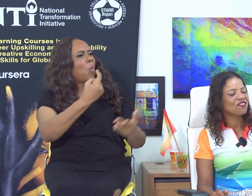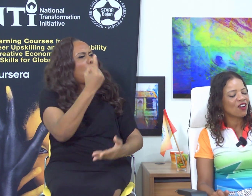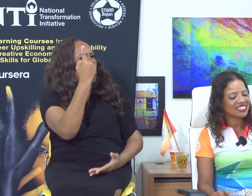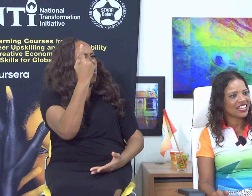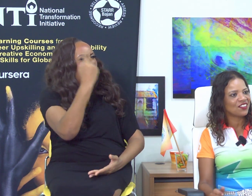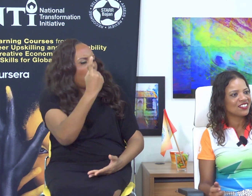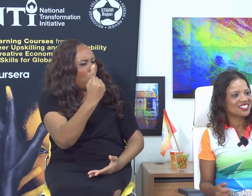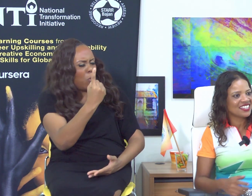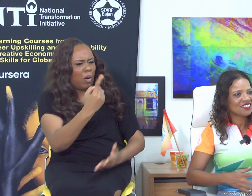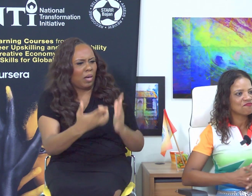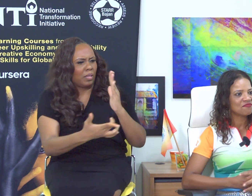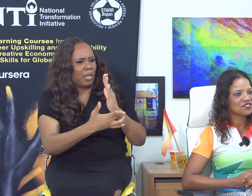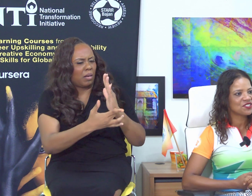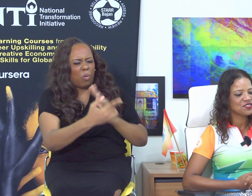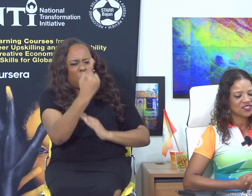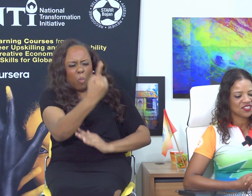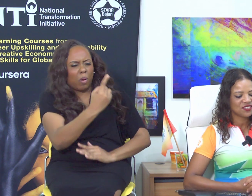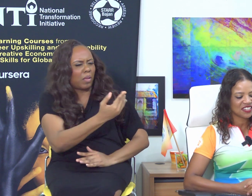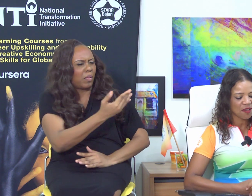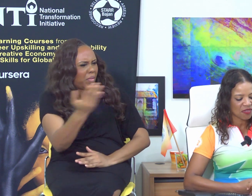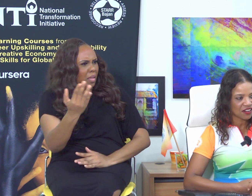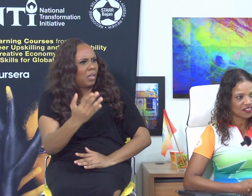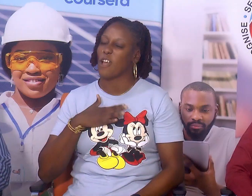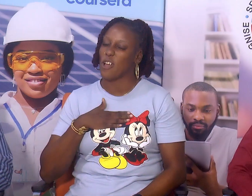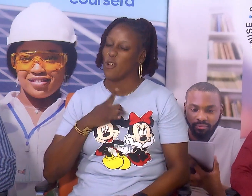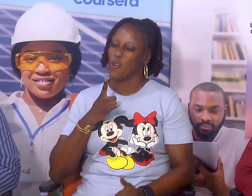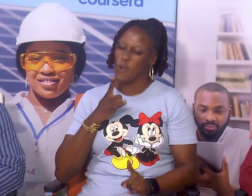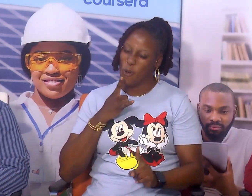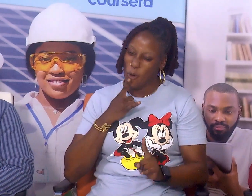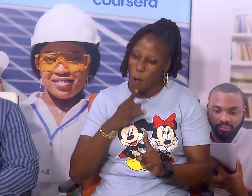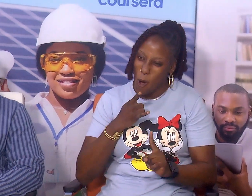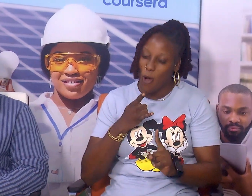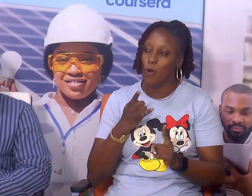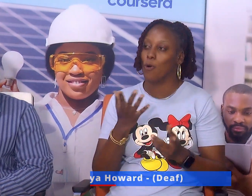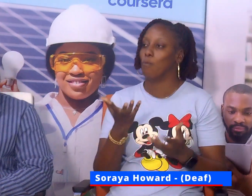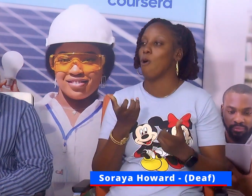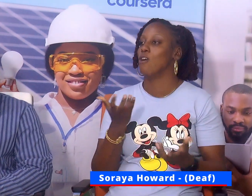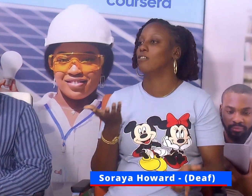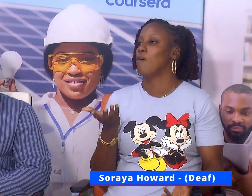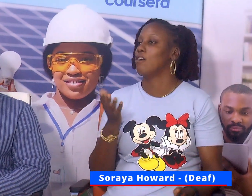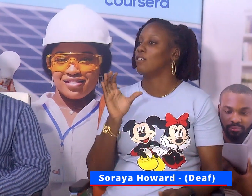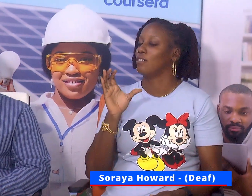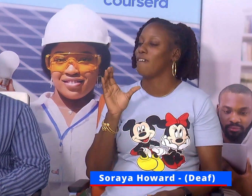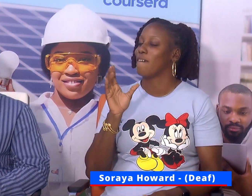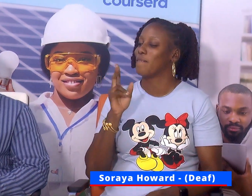Soraya, what technology did you see up there?